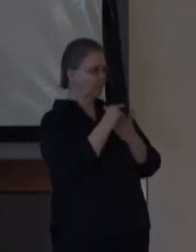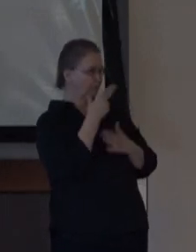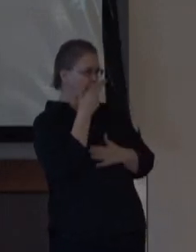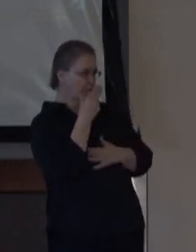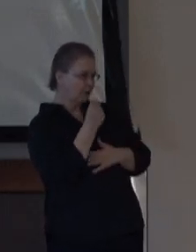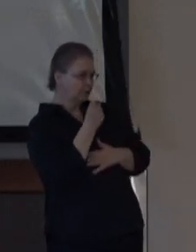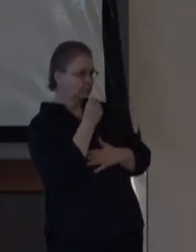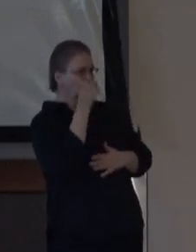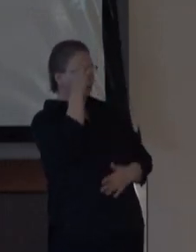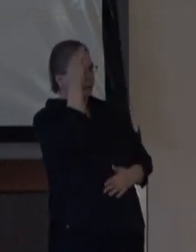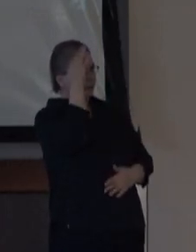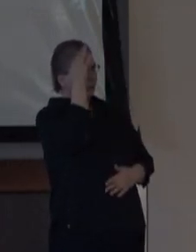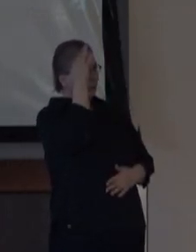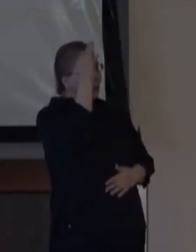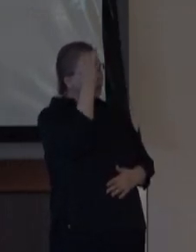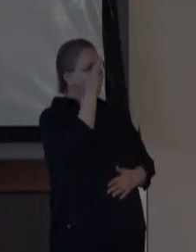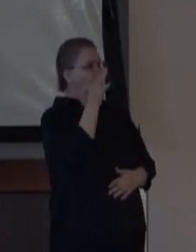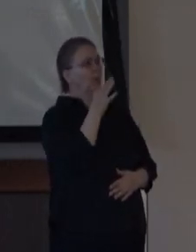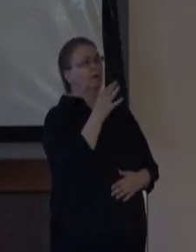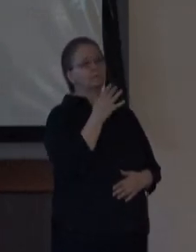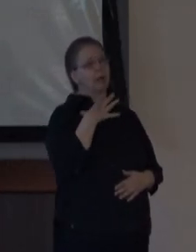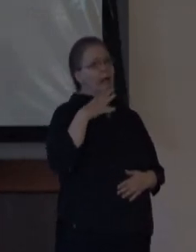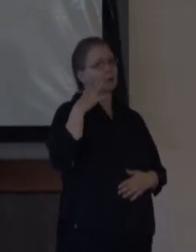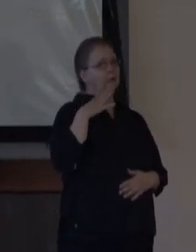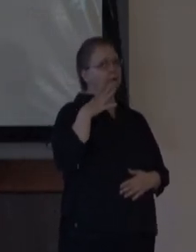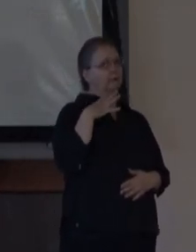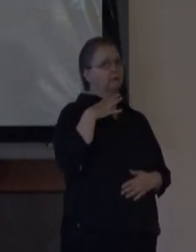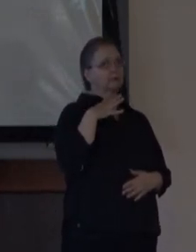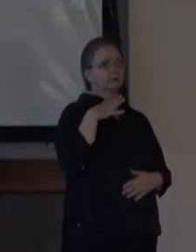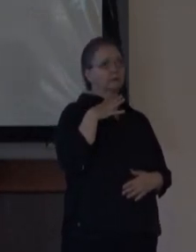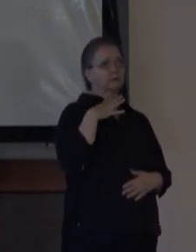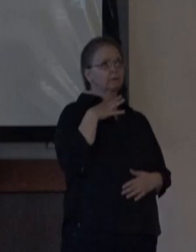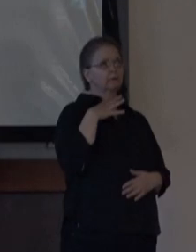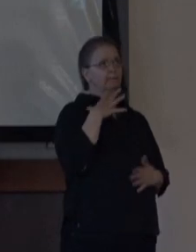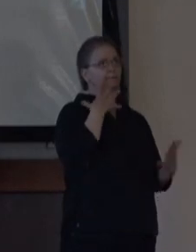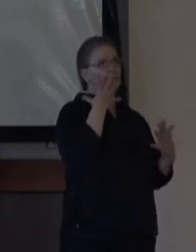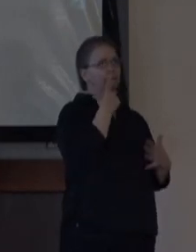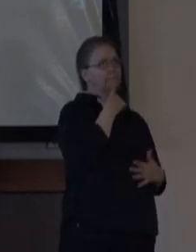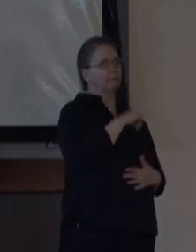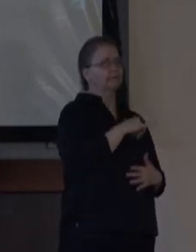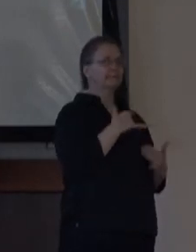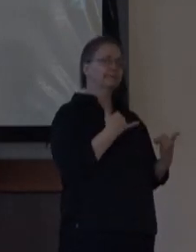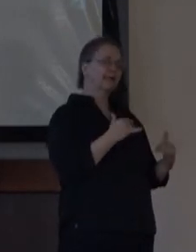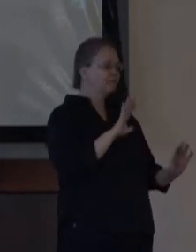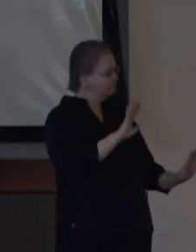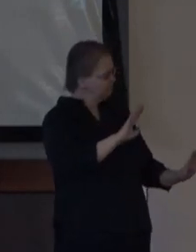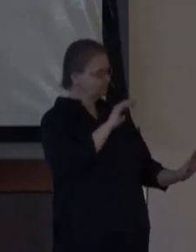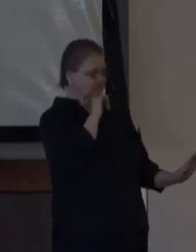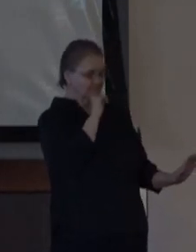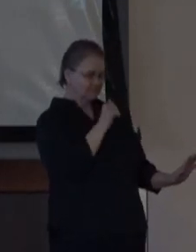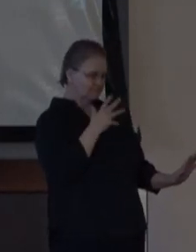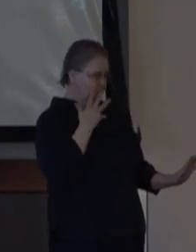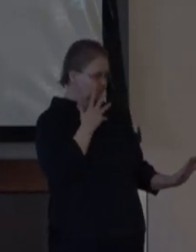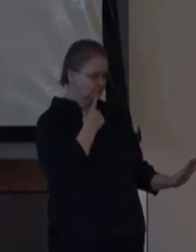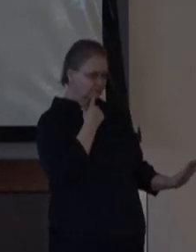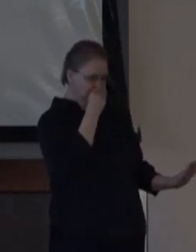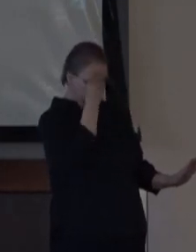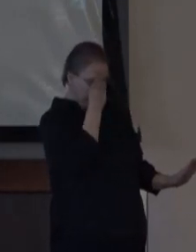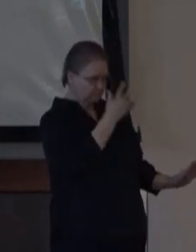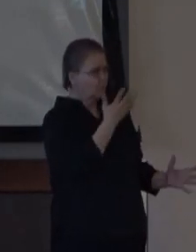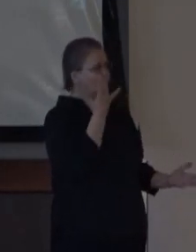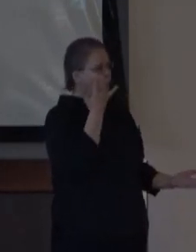school by the skin of my teeth, and I used to be embarrassed to say that, but I'm not anymore, because